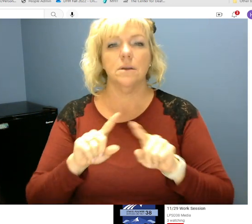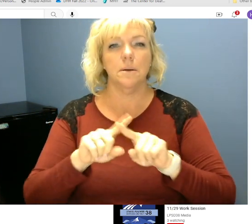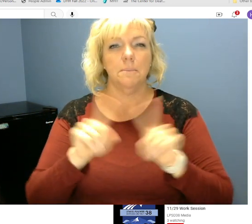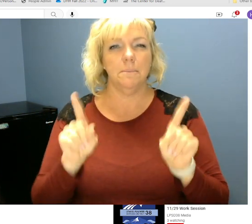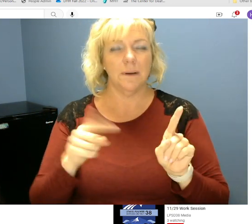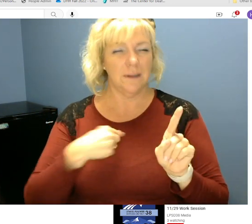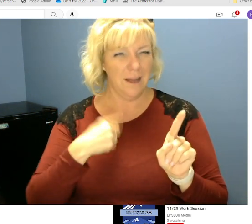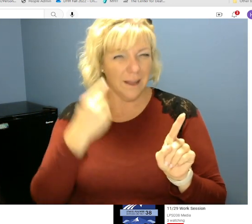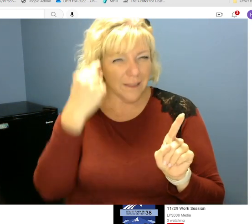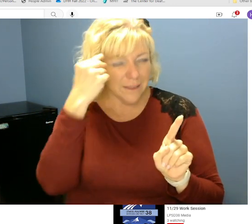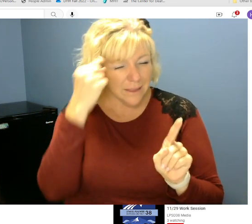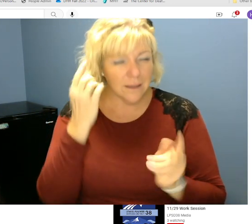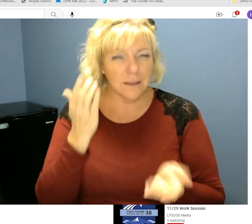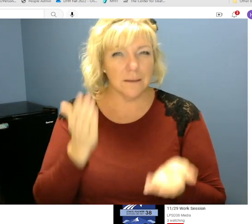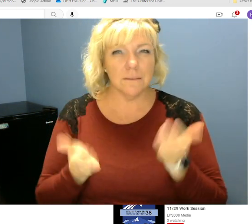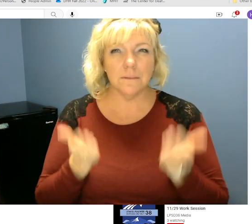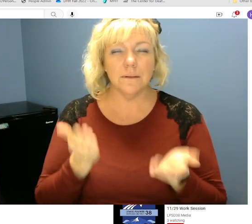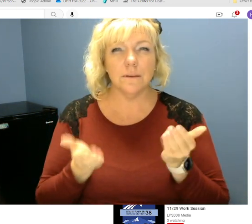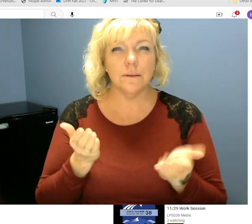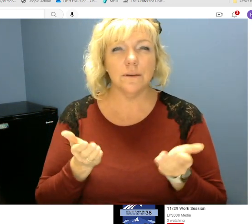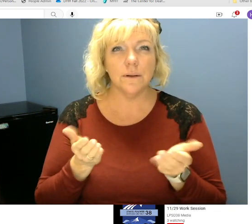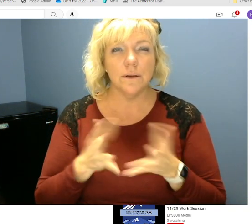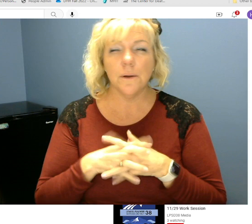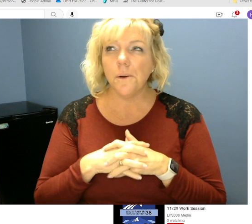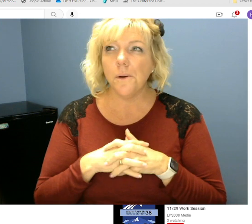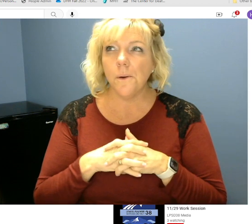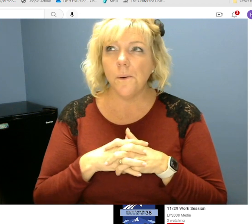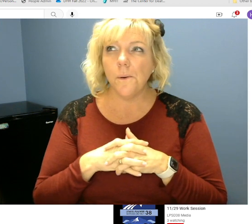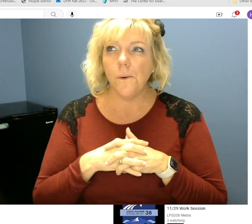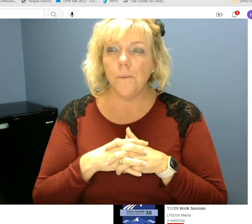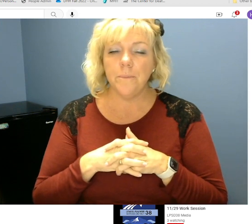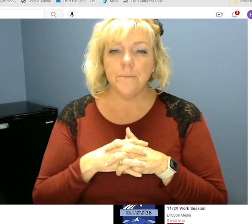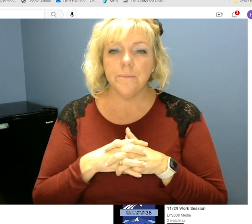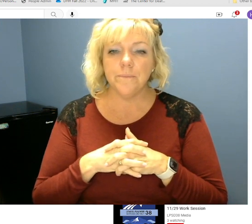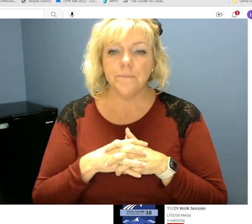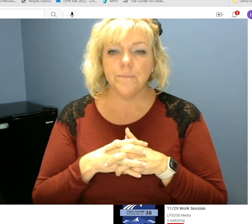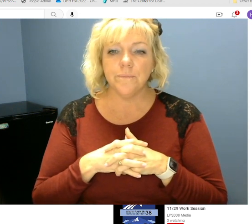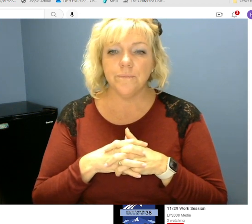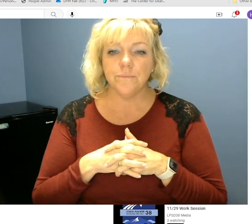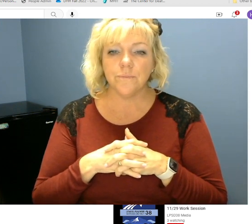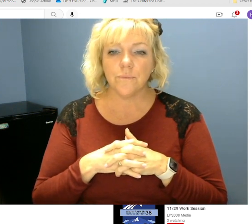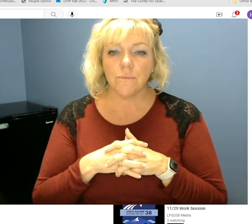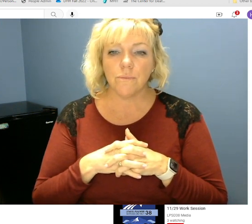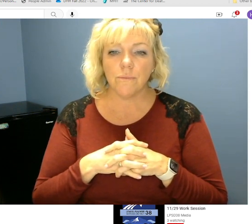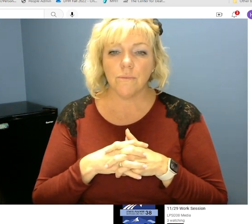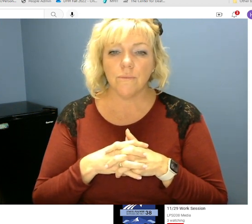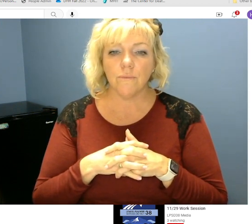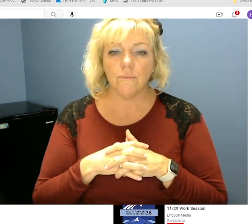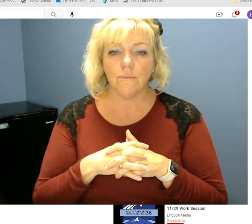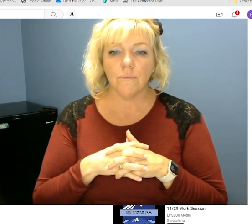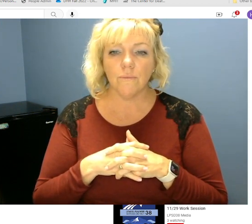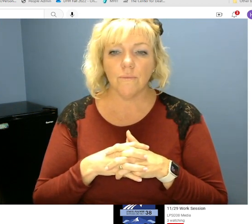do is, I think maybe I'll just do a short little